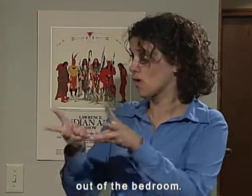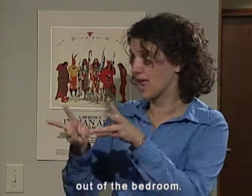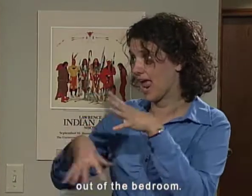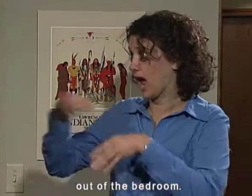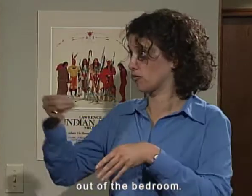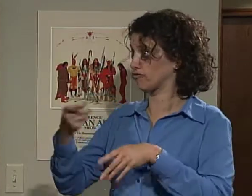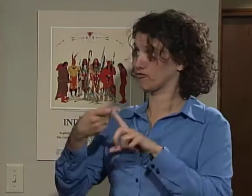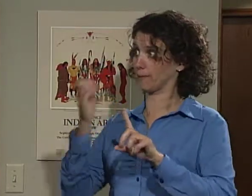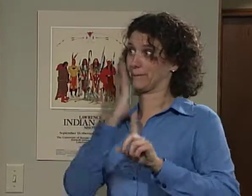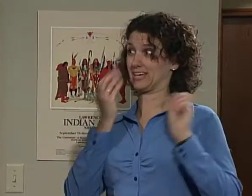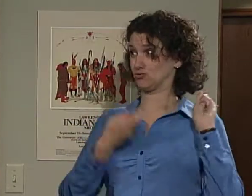bedroom.